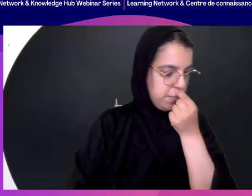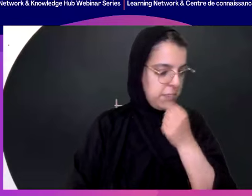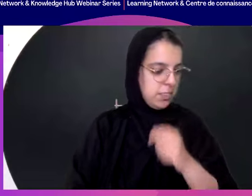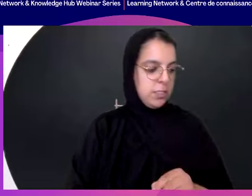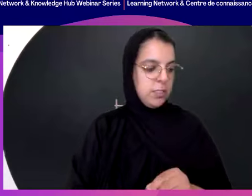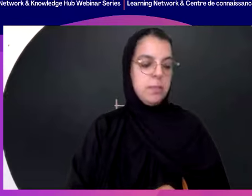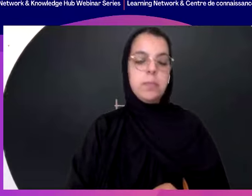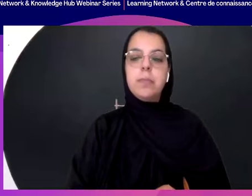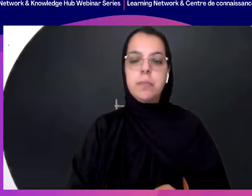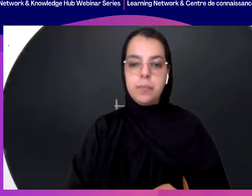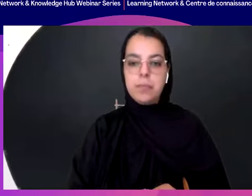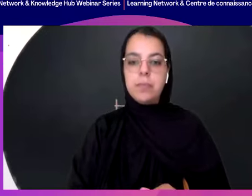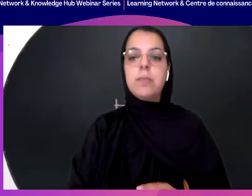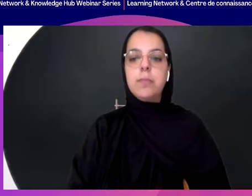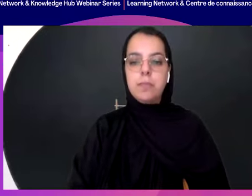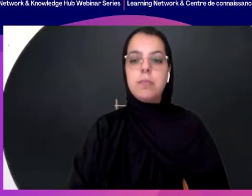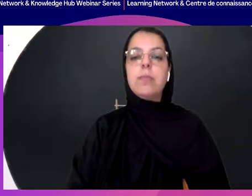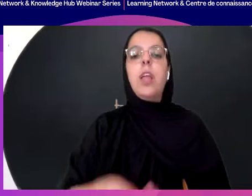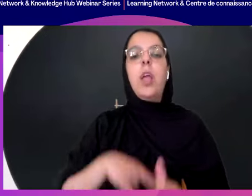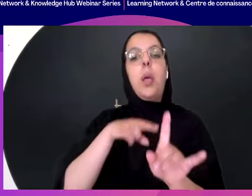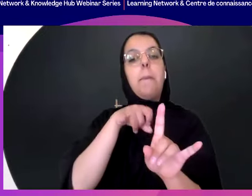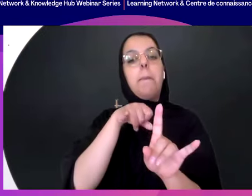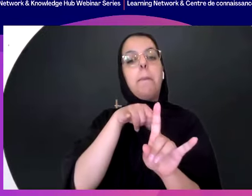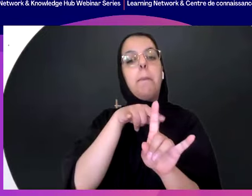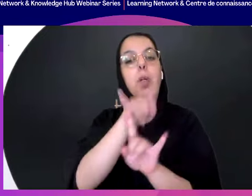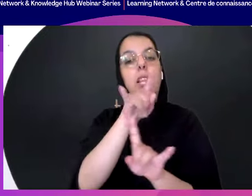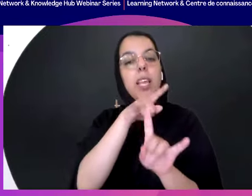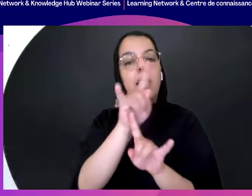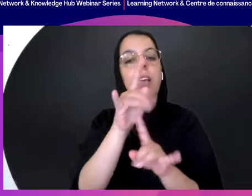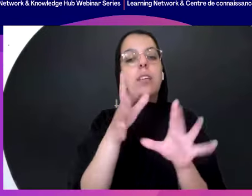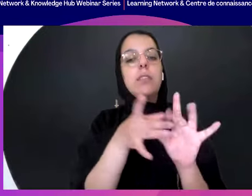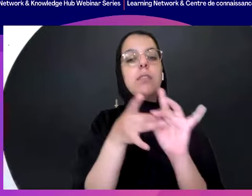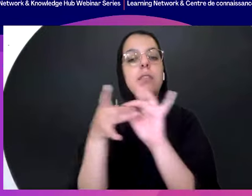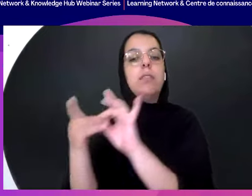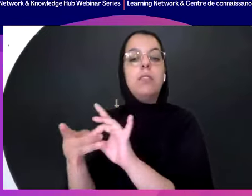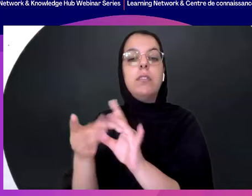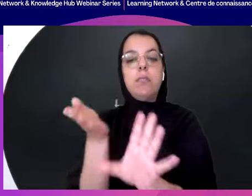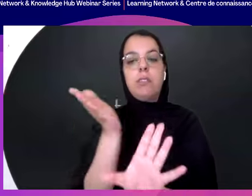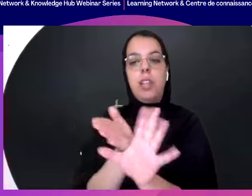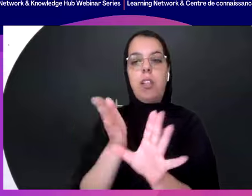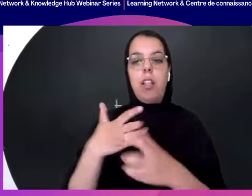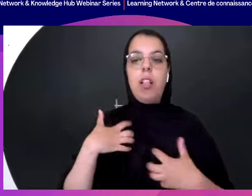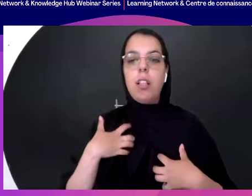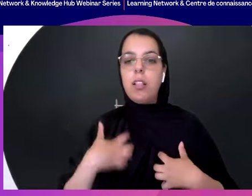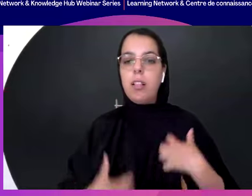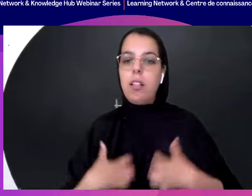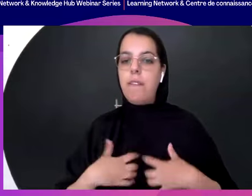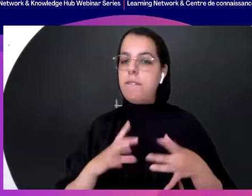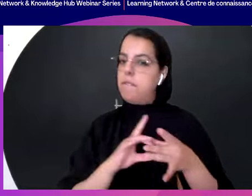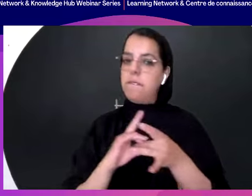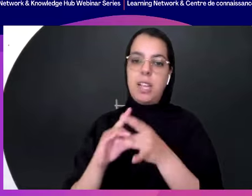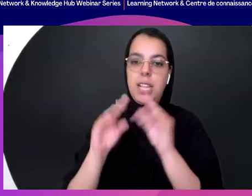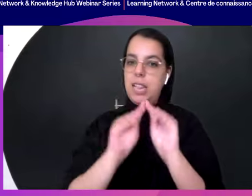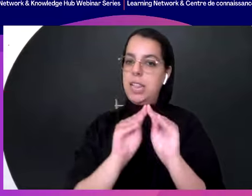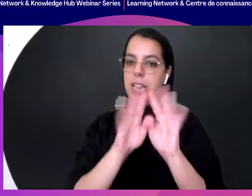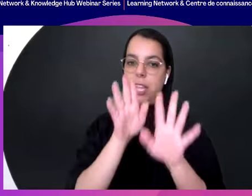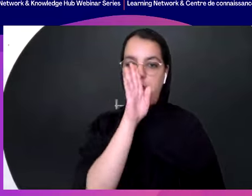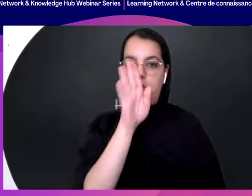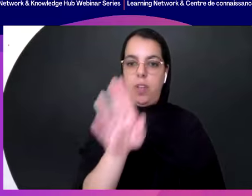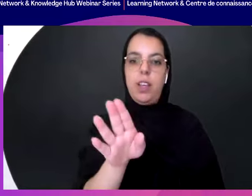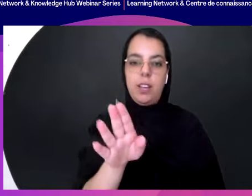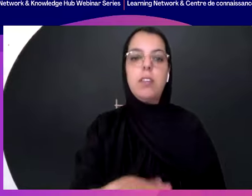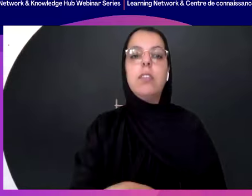distress. And in this case, we looked at a different aspect of identity where youth were asked if they have kind of weak